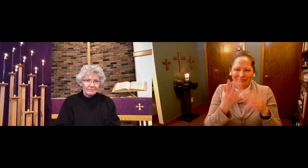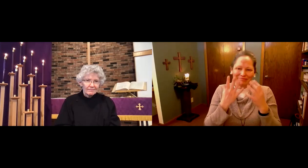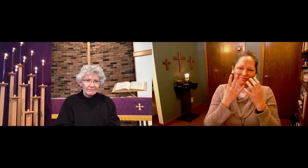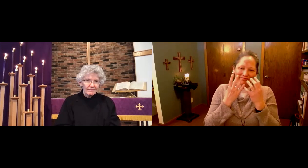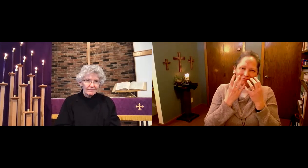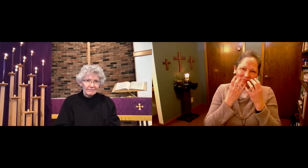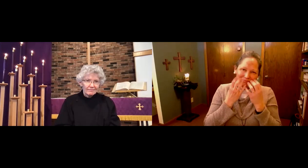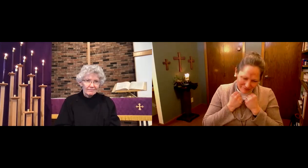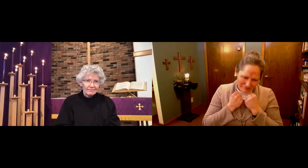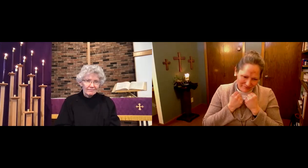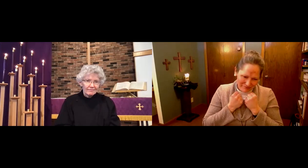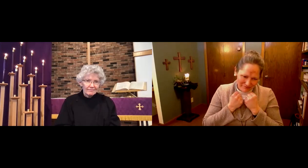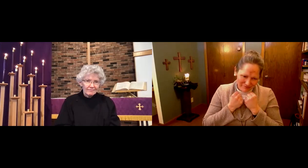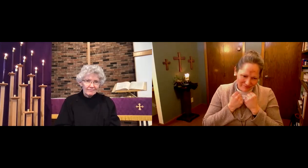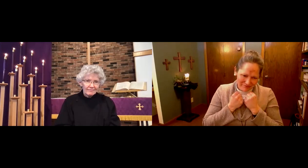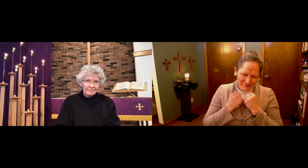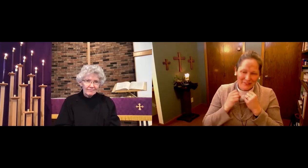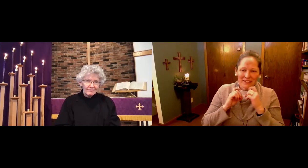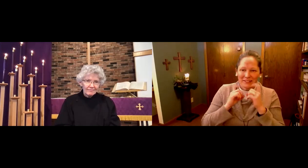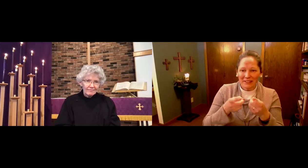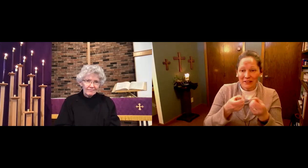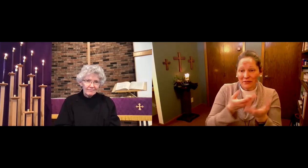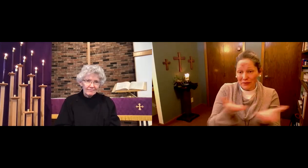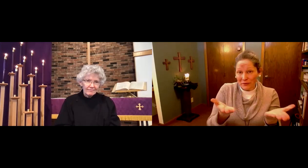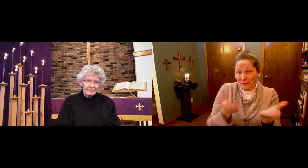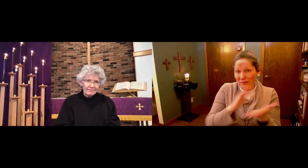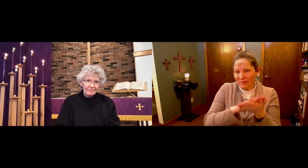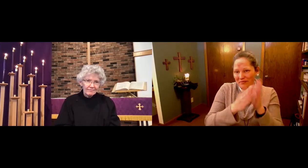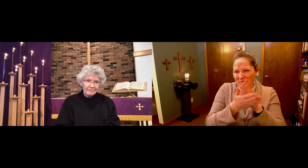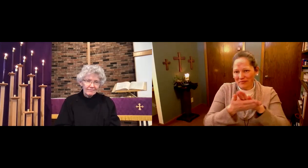May the Lord look upon you with favor and give you peace.